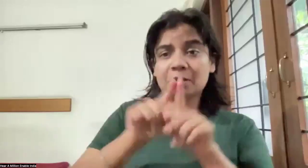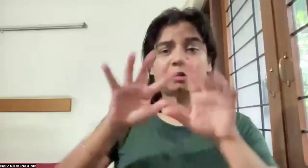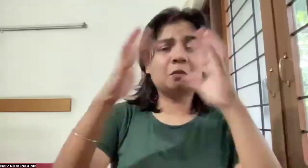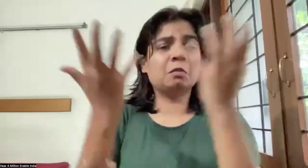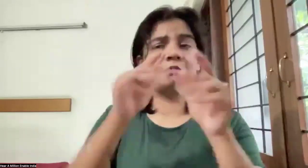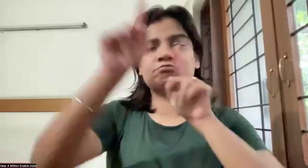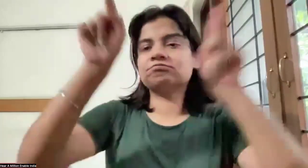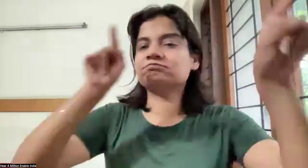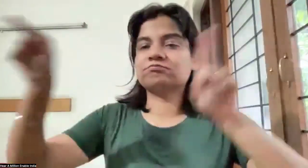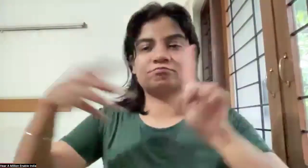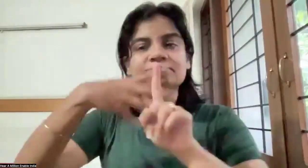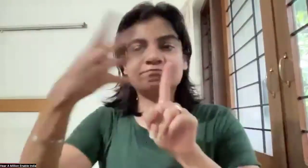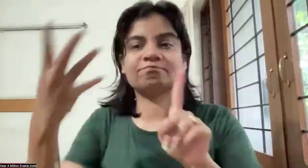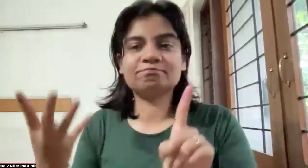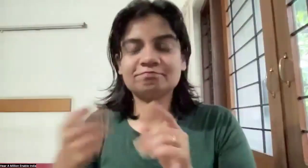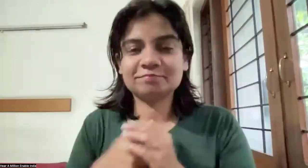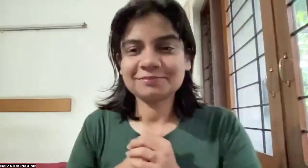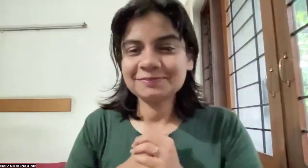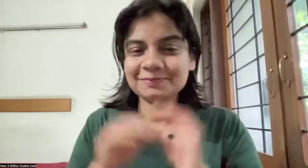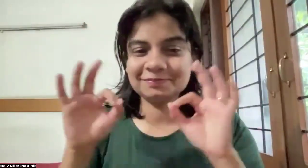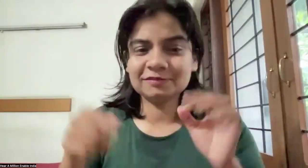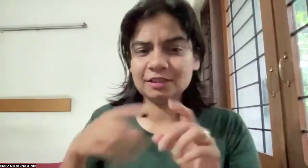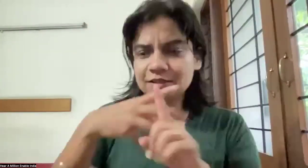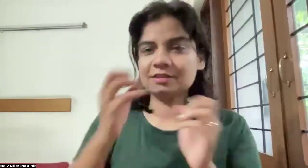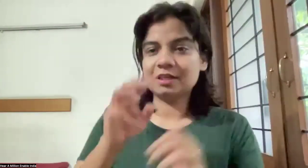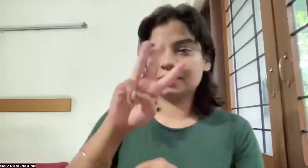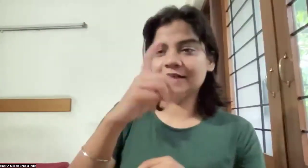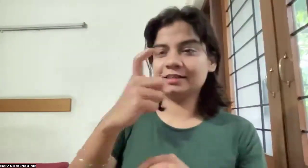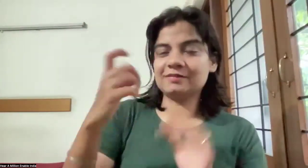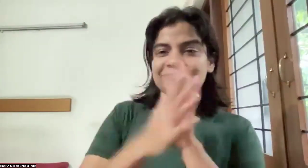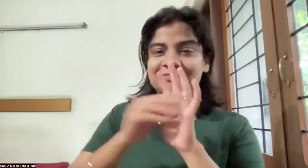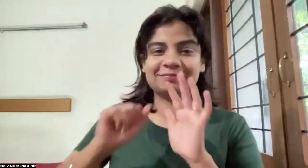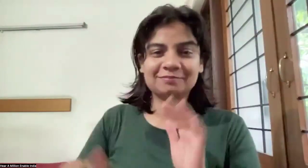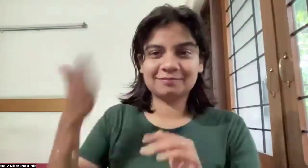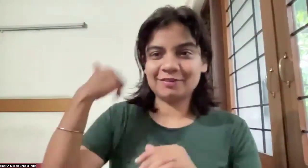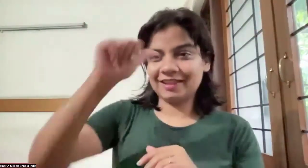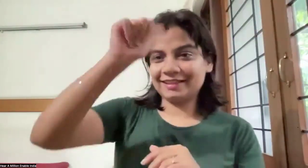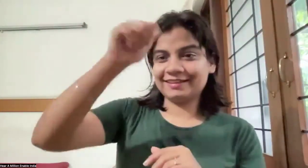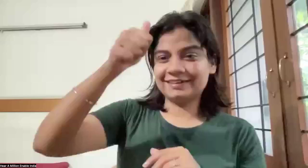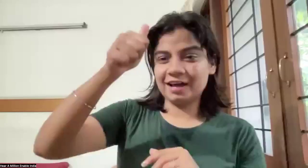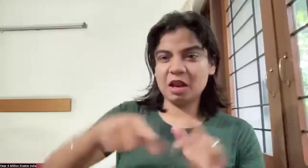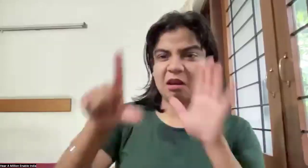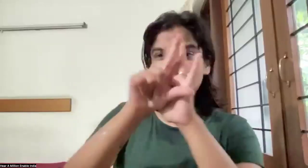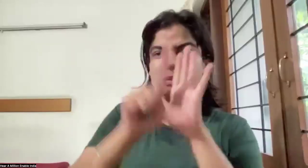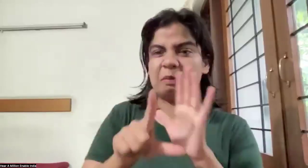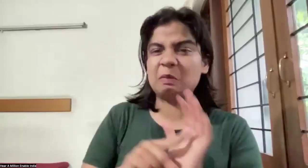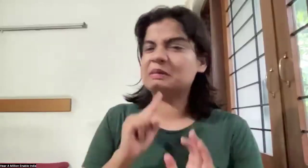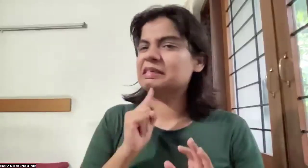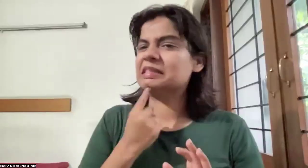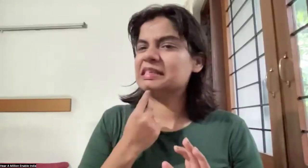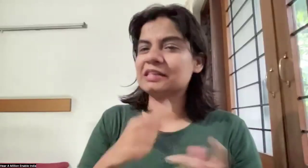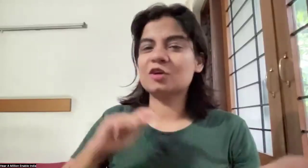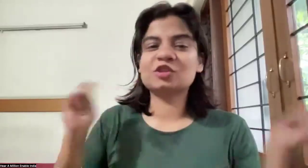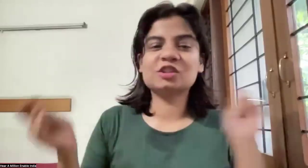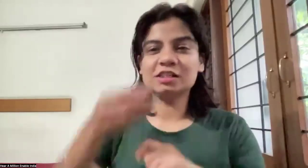safe to open up about similar experiences, because they're individuals who identify as queer